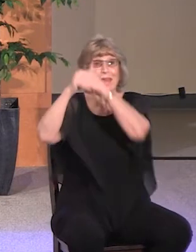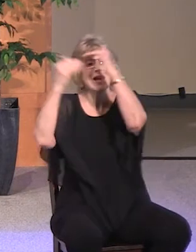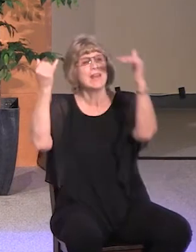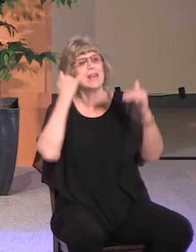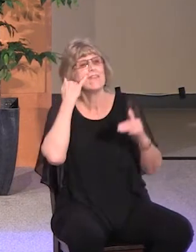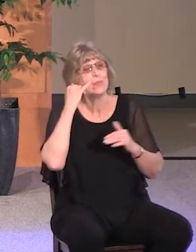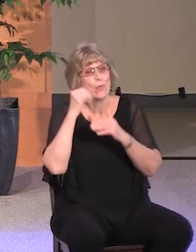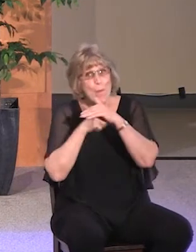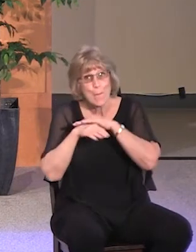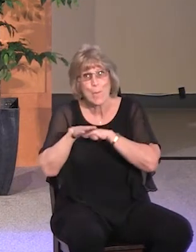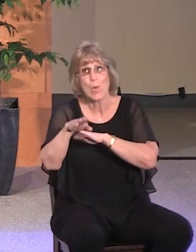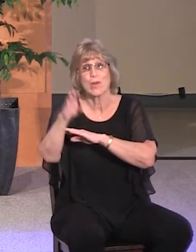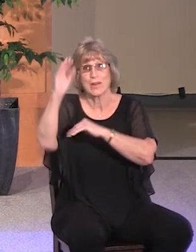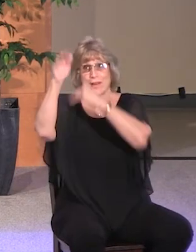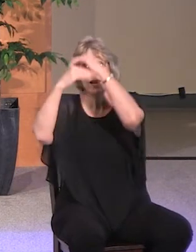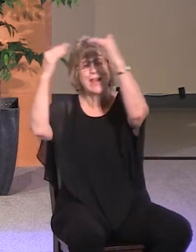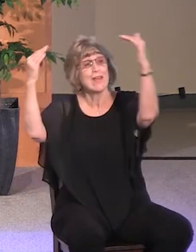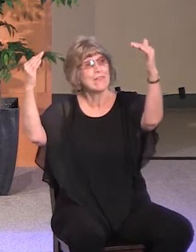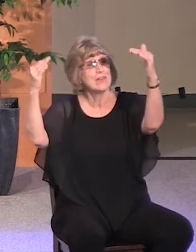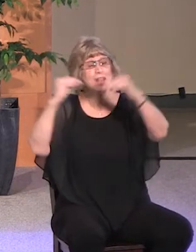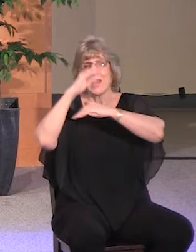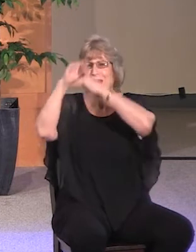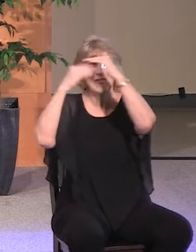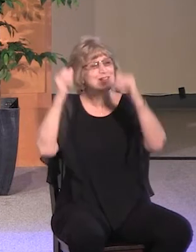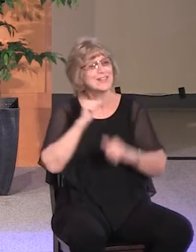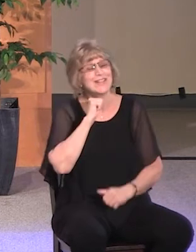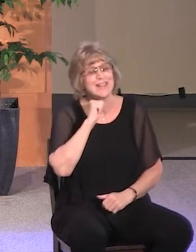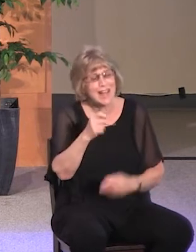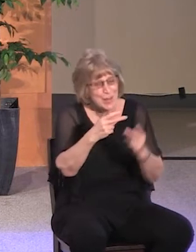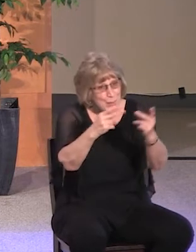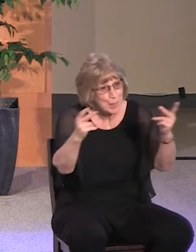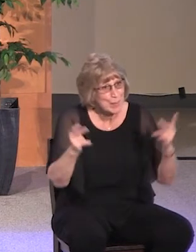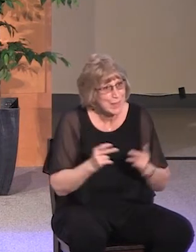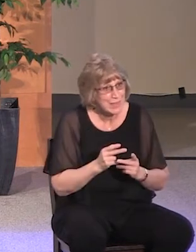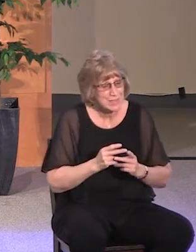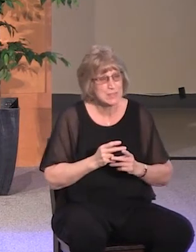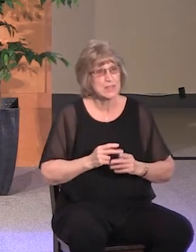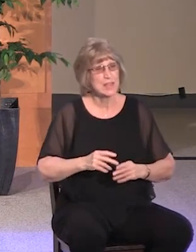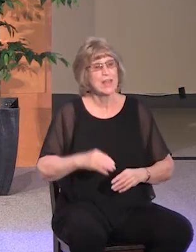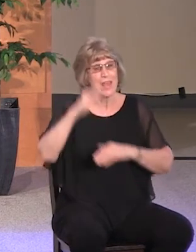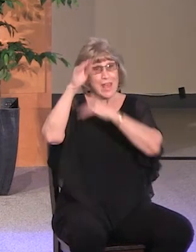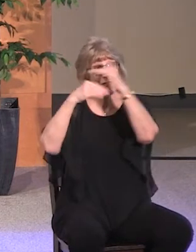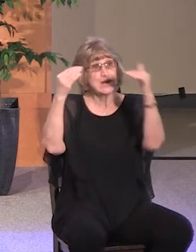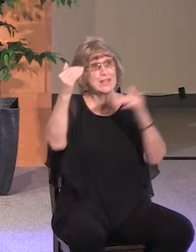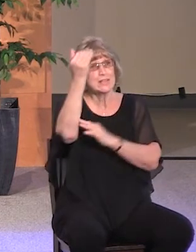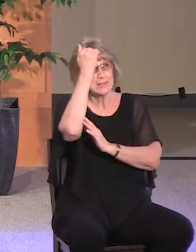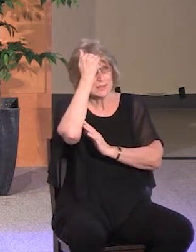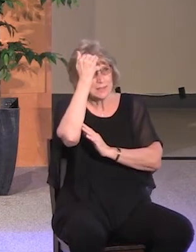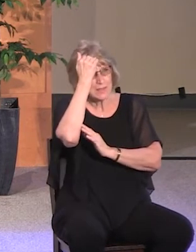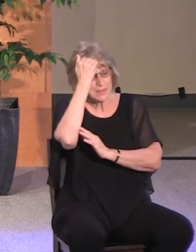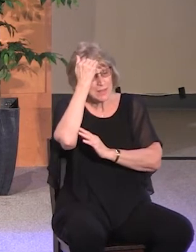a place, but a state of consciousness, the return must be a recognition that heaven is